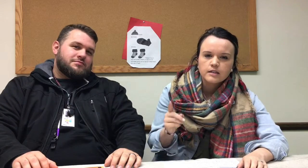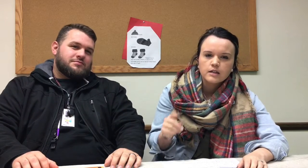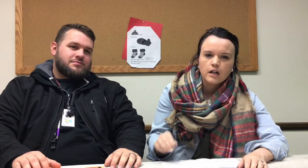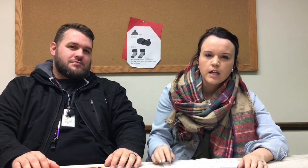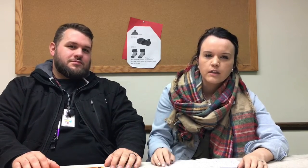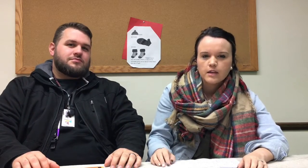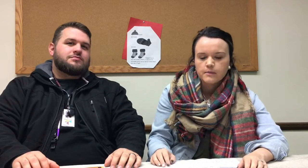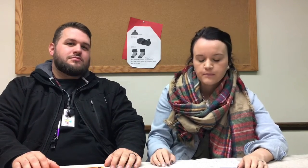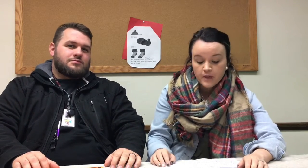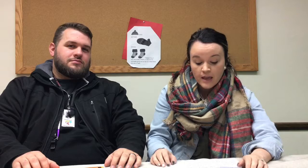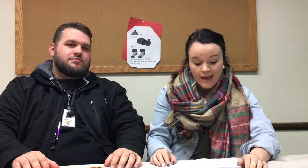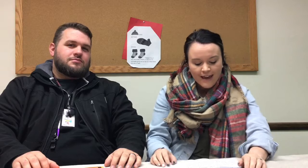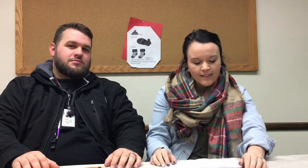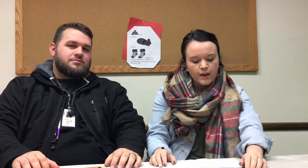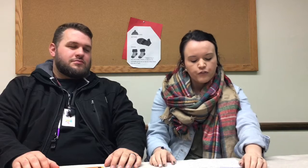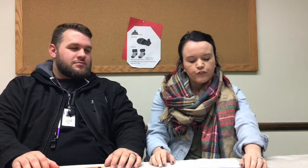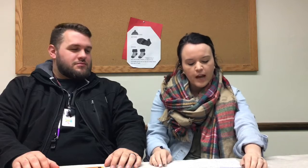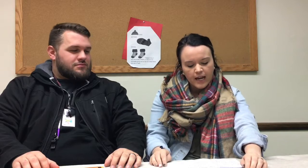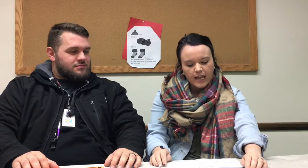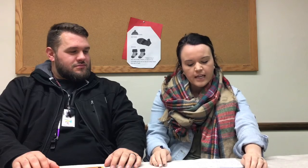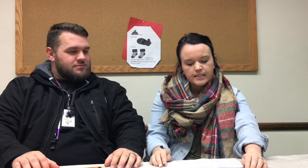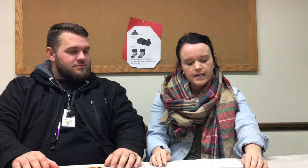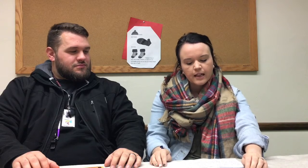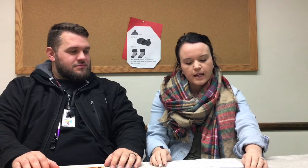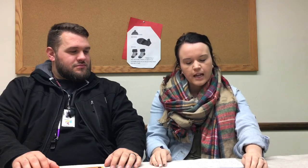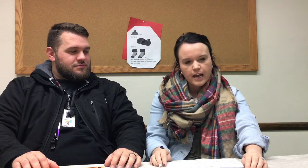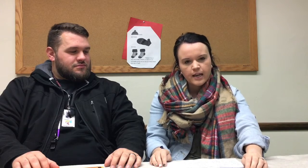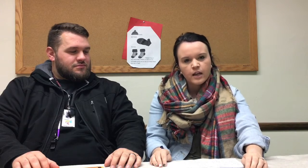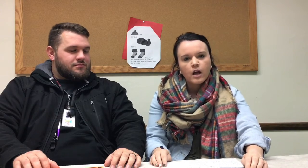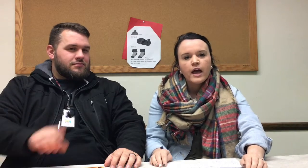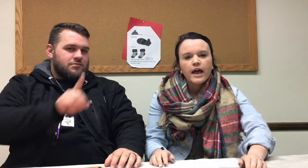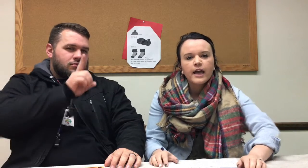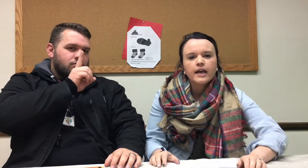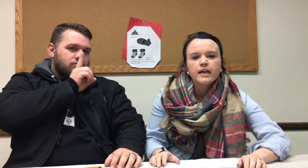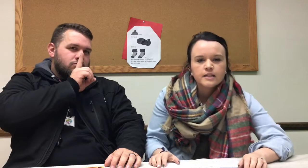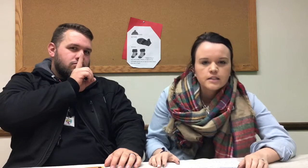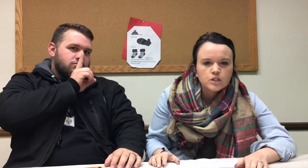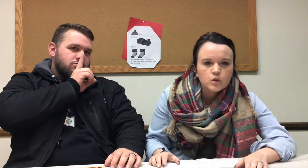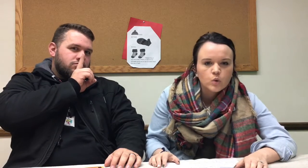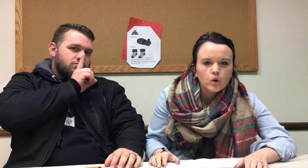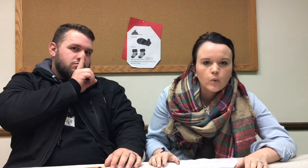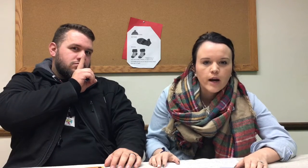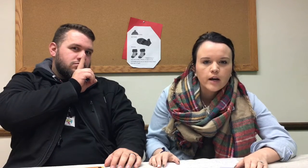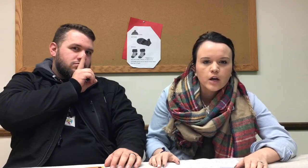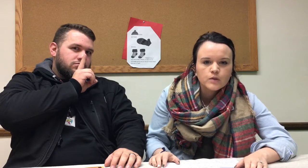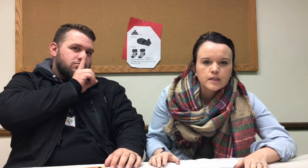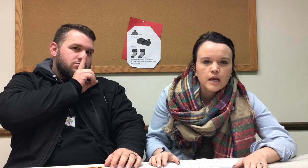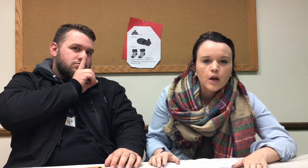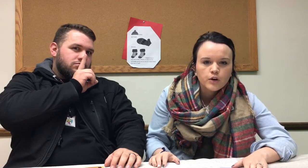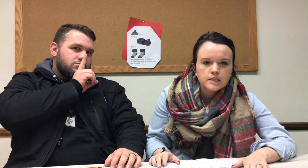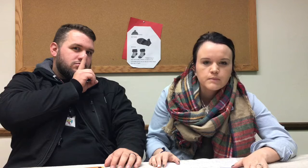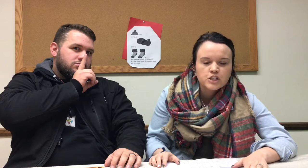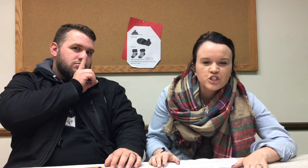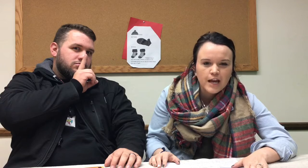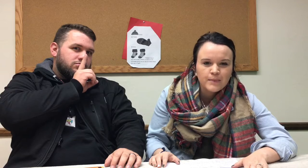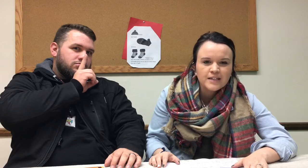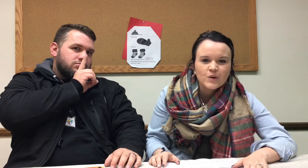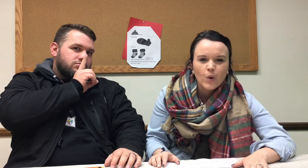it's holiday themed. And then Friday, silent night. And school wearing cozy Christmas jammies